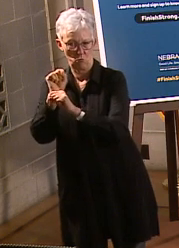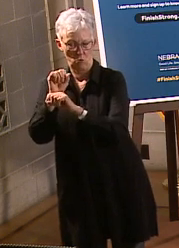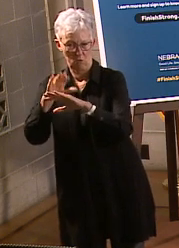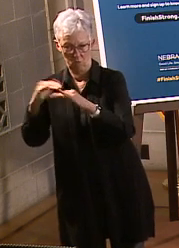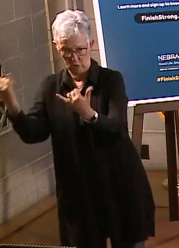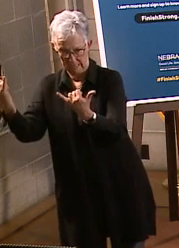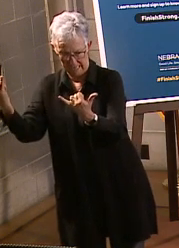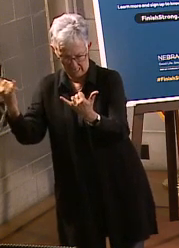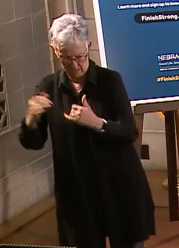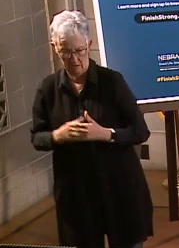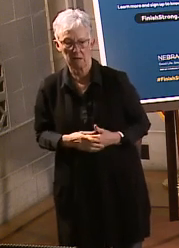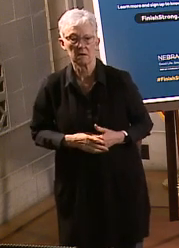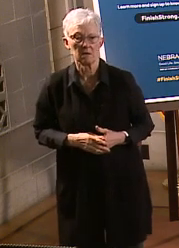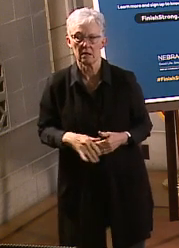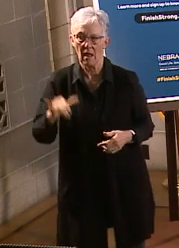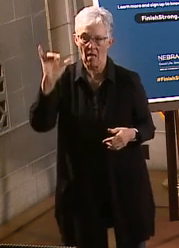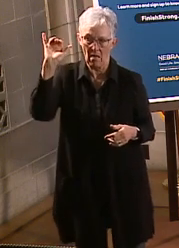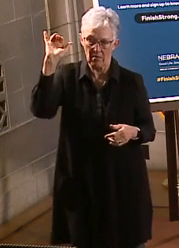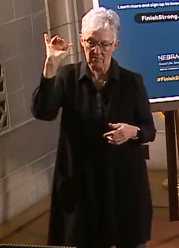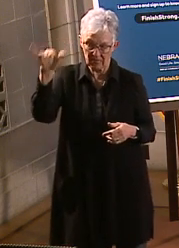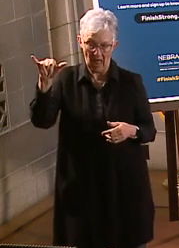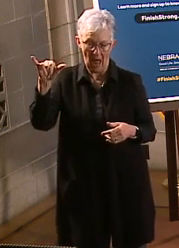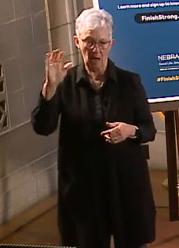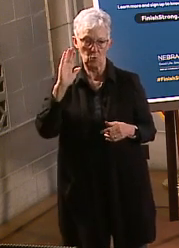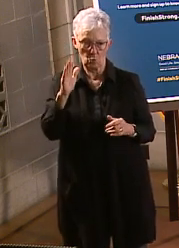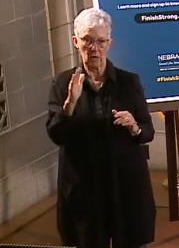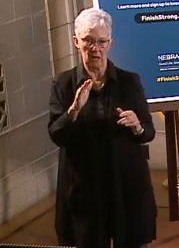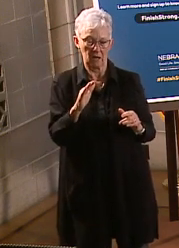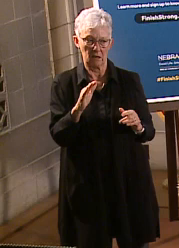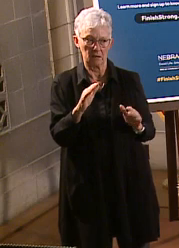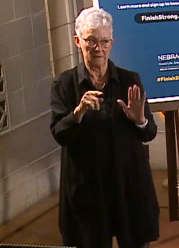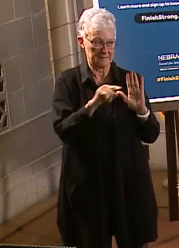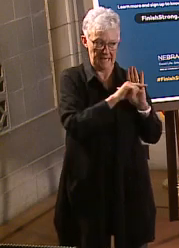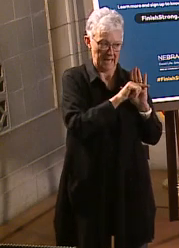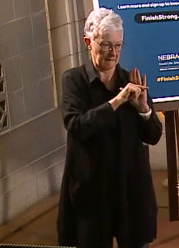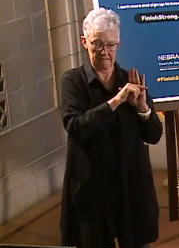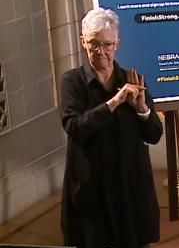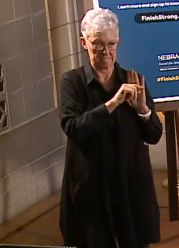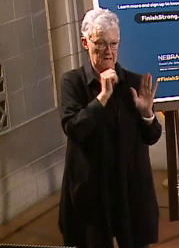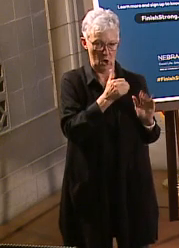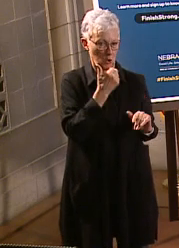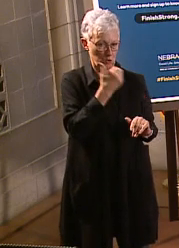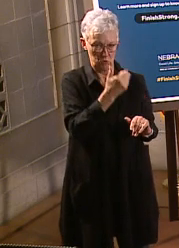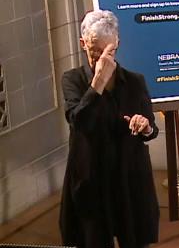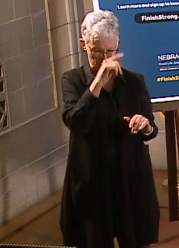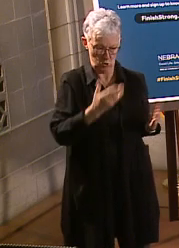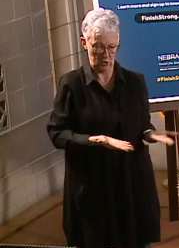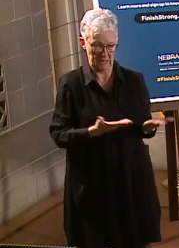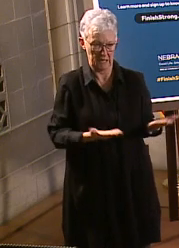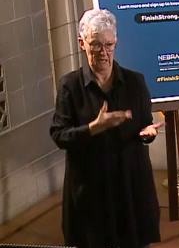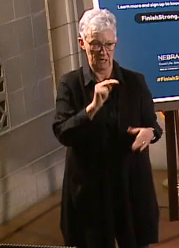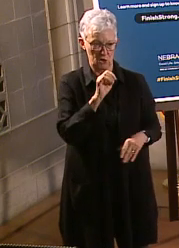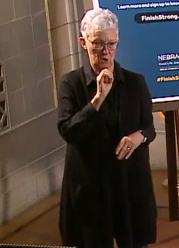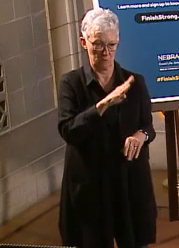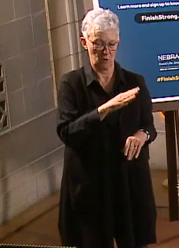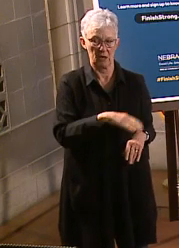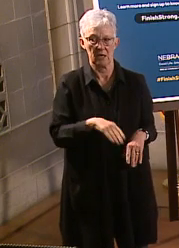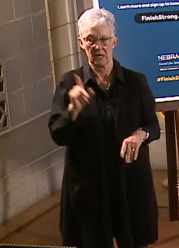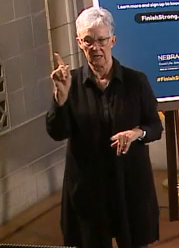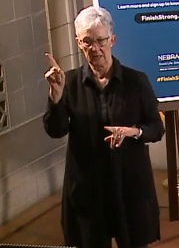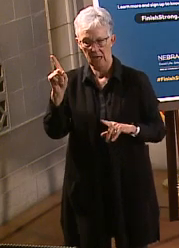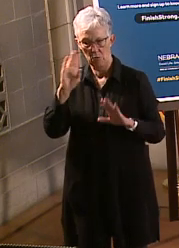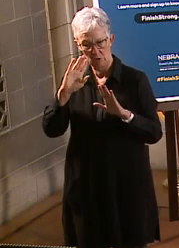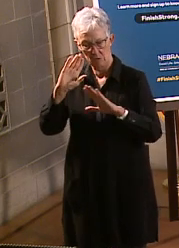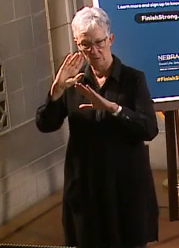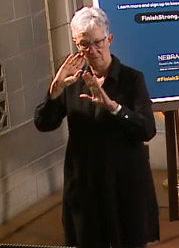that is going to be detrimental to Nebraska if they continue down the path they're going, which is to focus those dollars based on